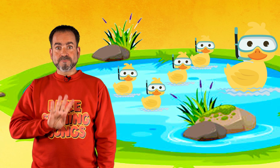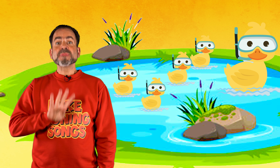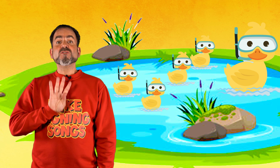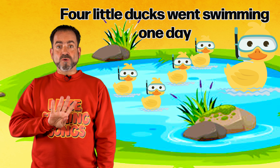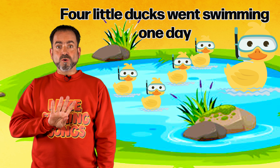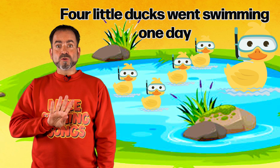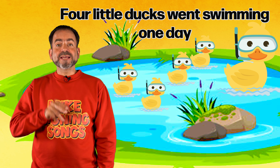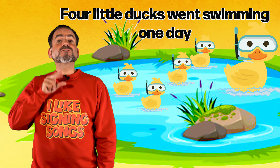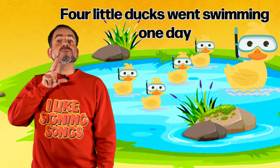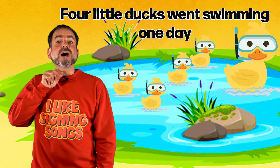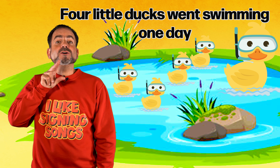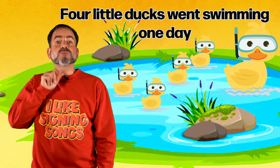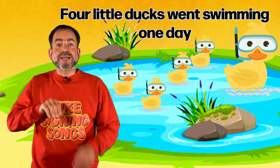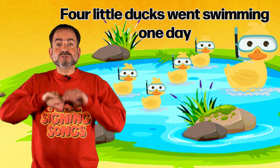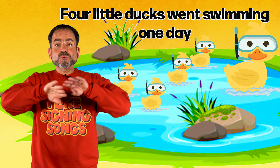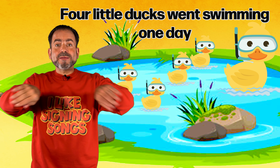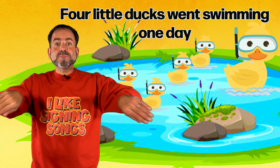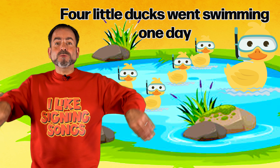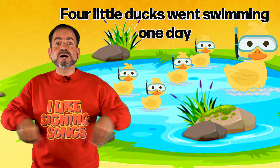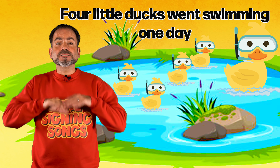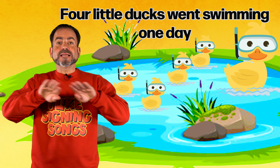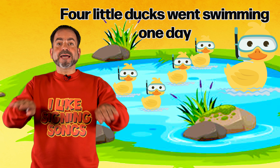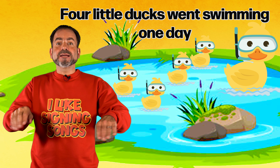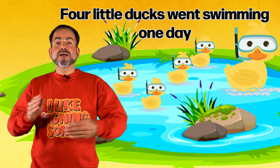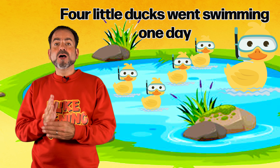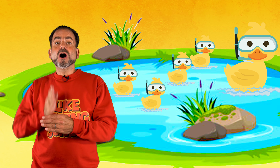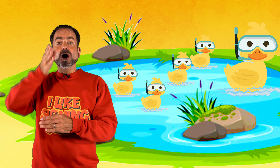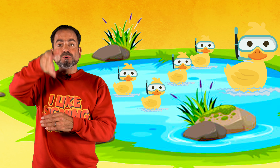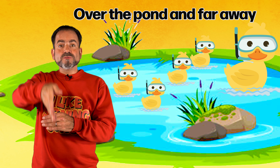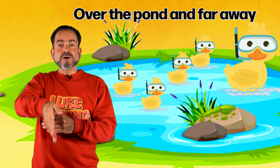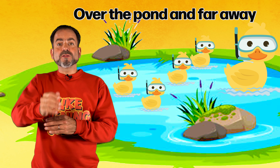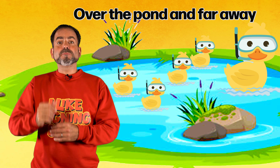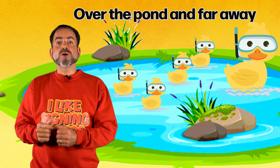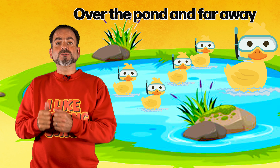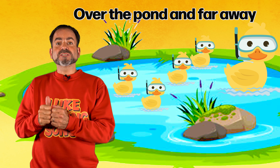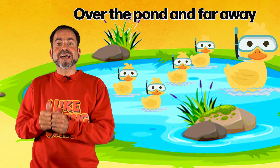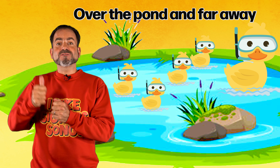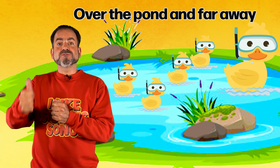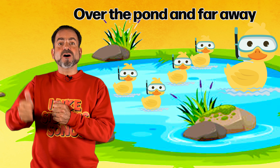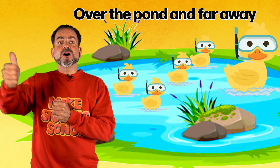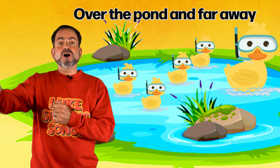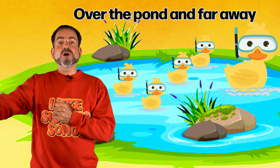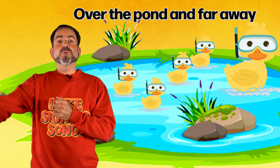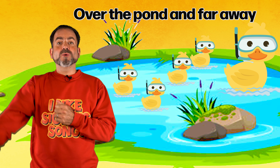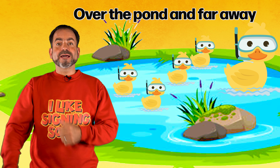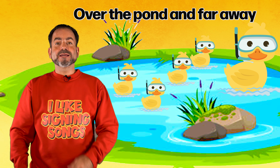Four little ducks went swimming one day, over the pond and far away.